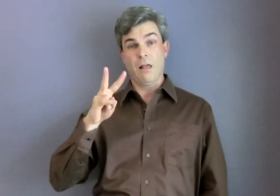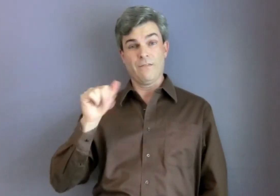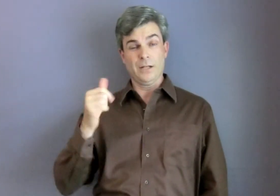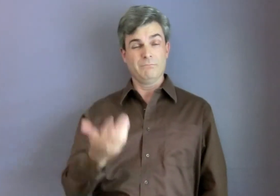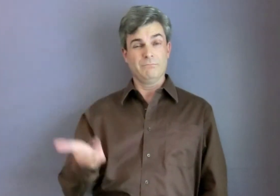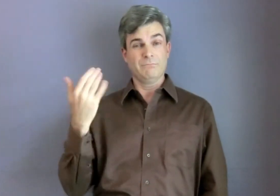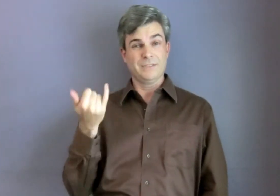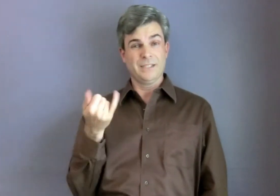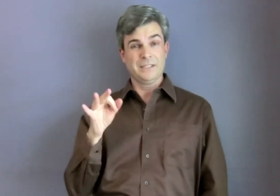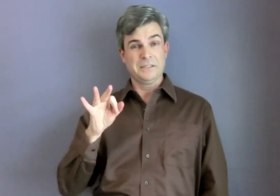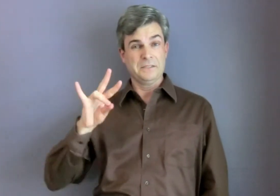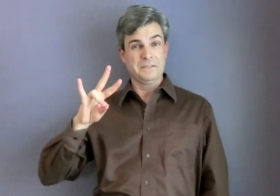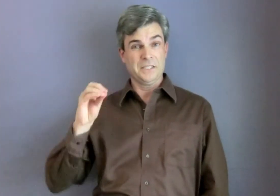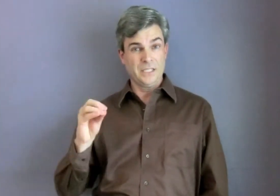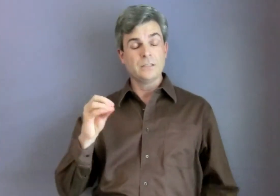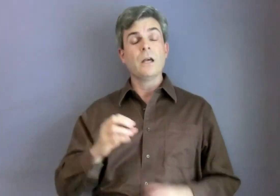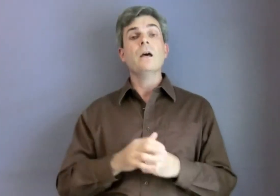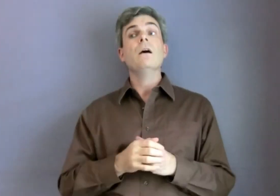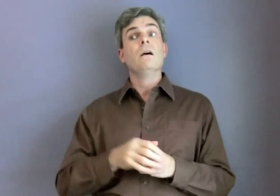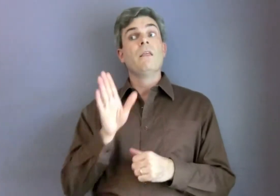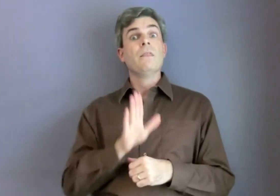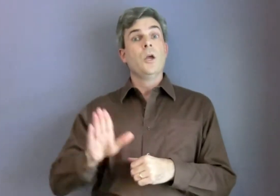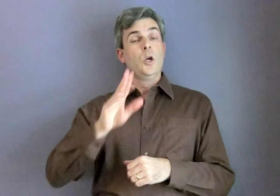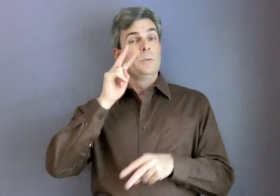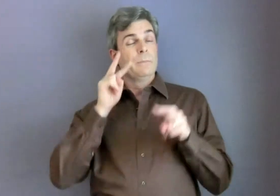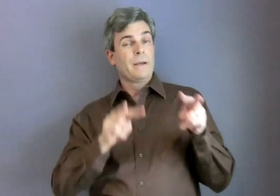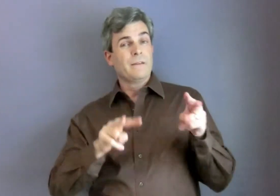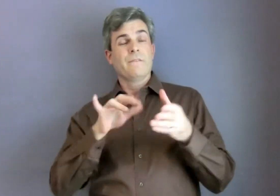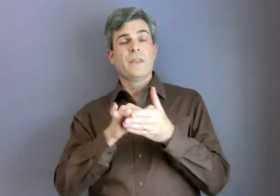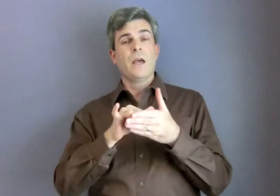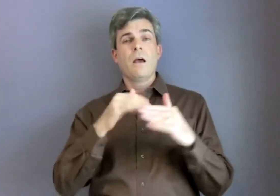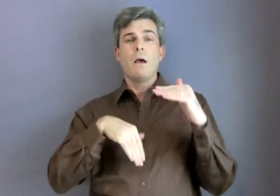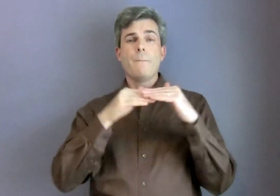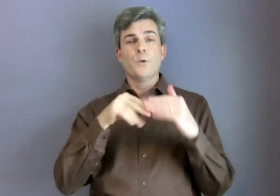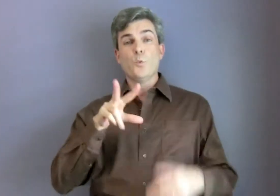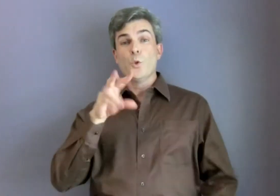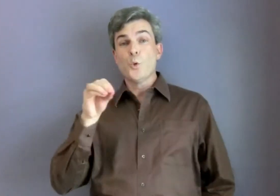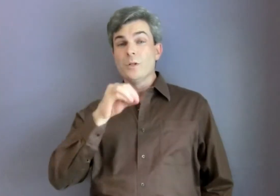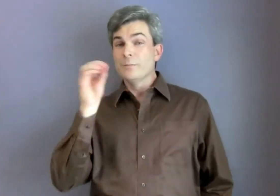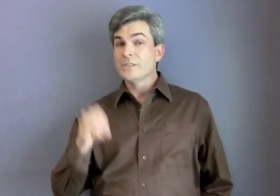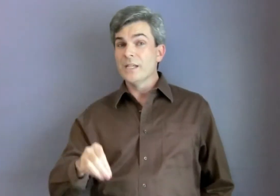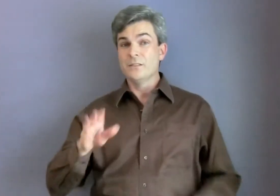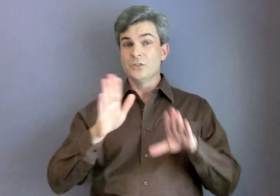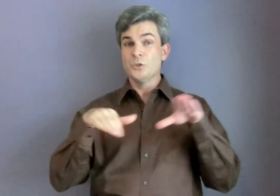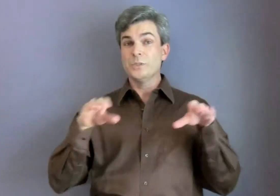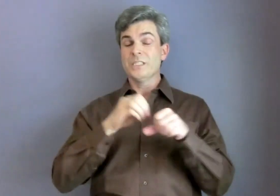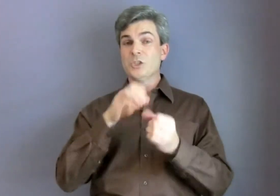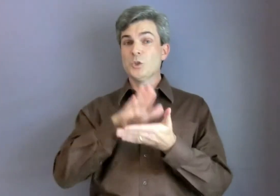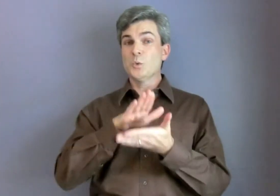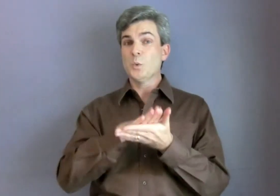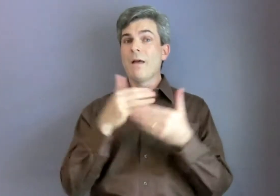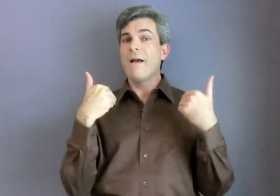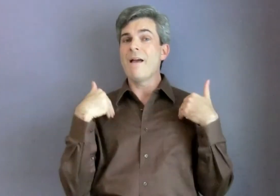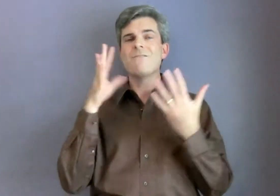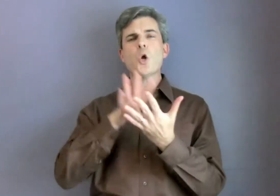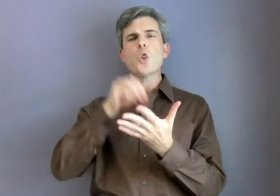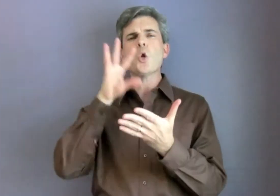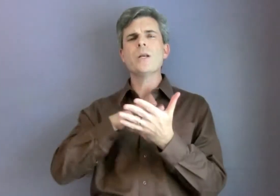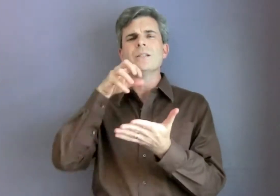perspective is that up to 30% of children in school have learning weaknesses that are not self-correcting, but with